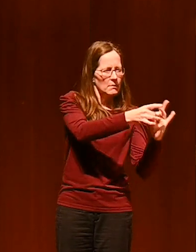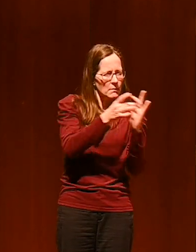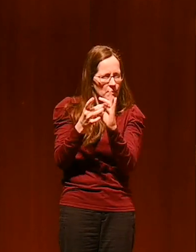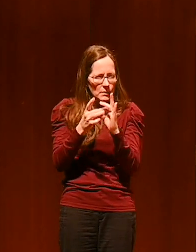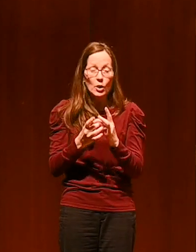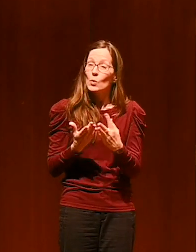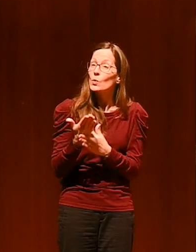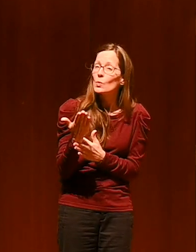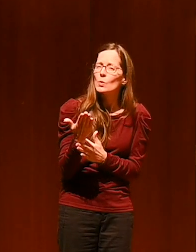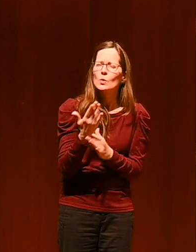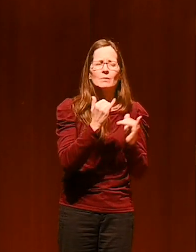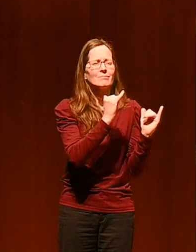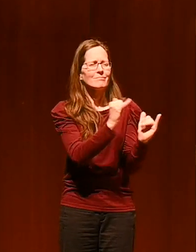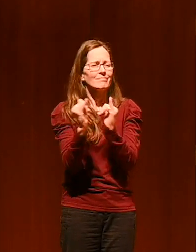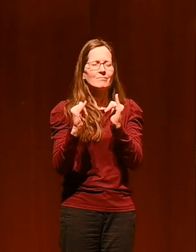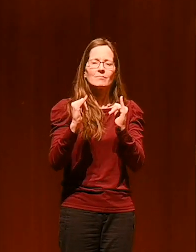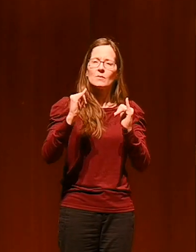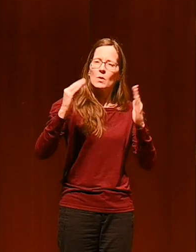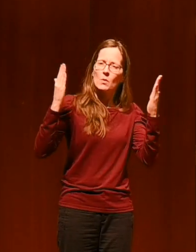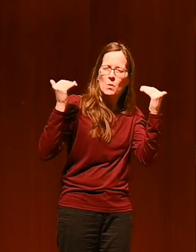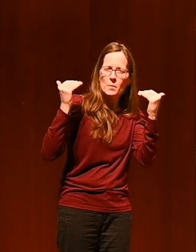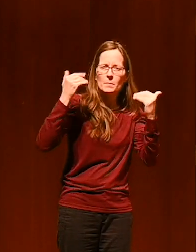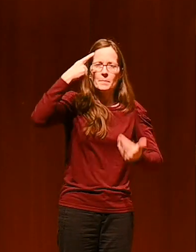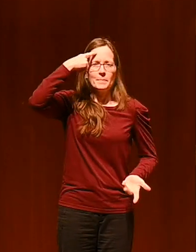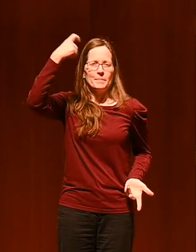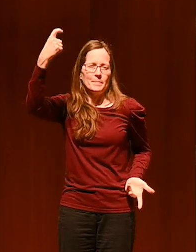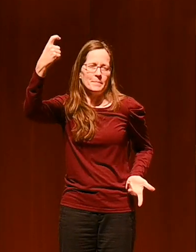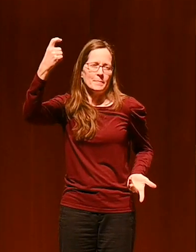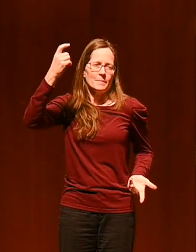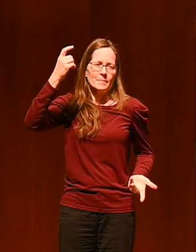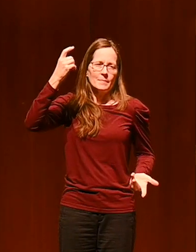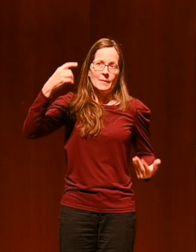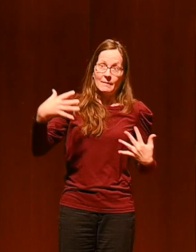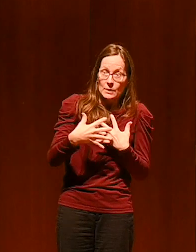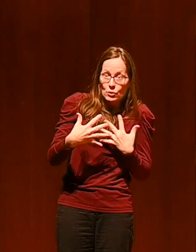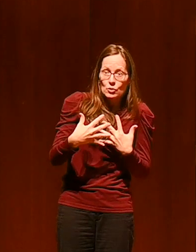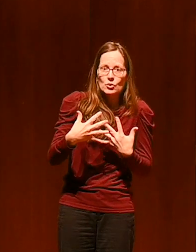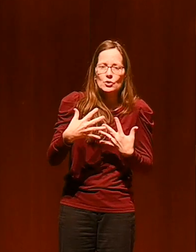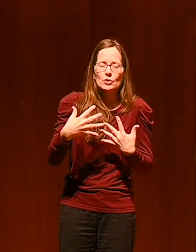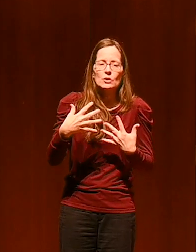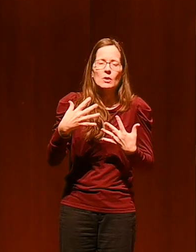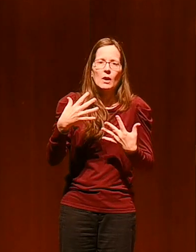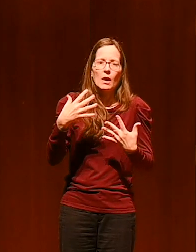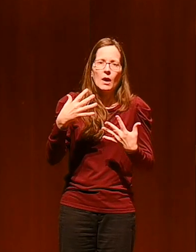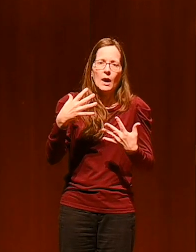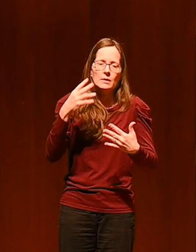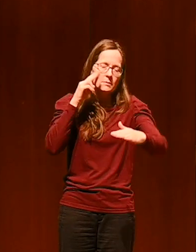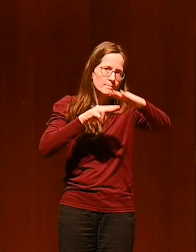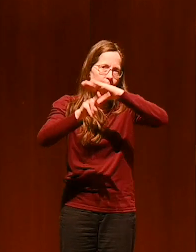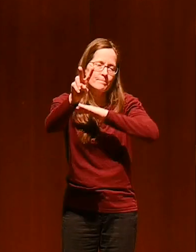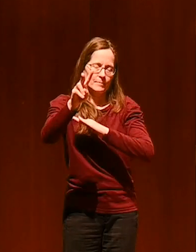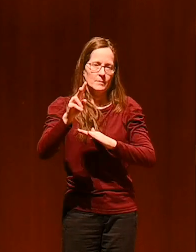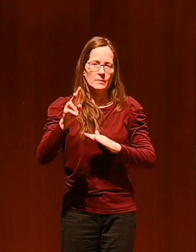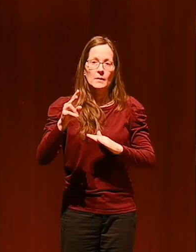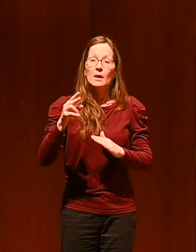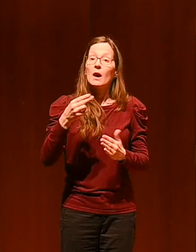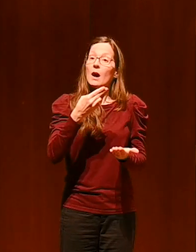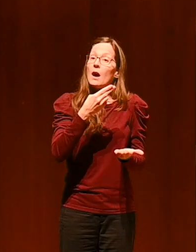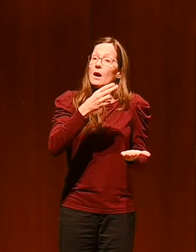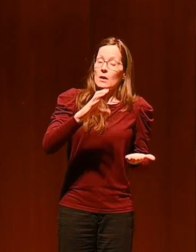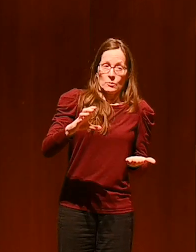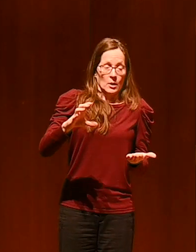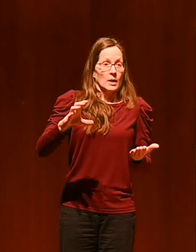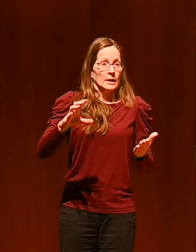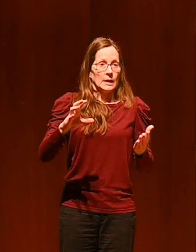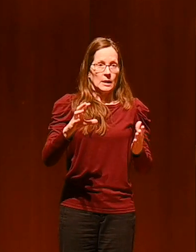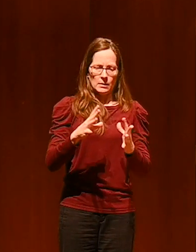dreams, fears, and aspirations. As our community continues to grow and evolve, it is vital that we